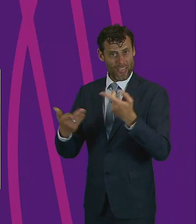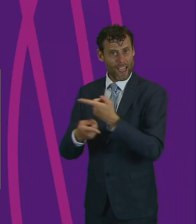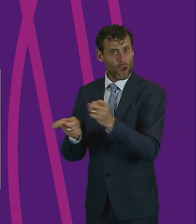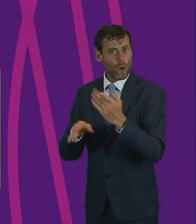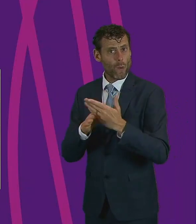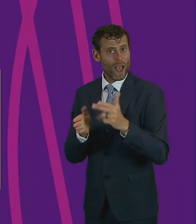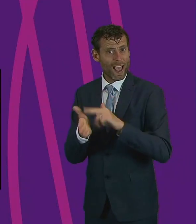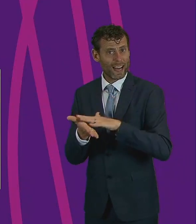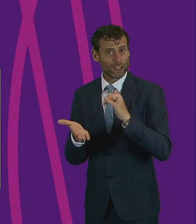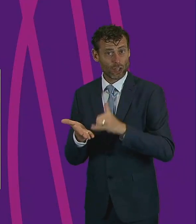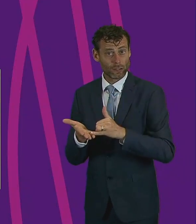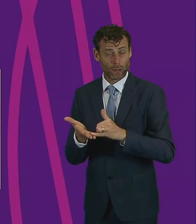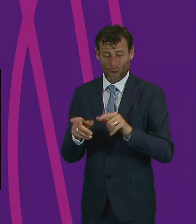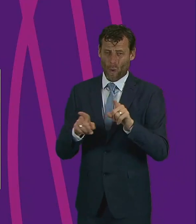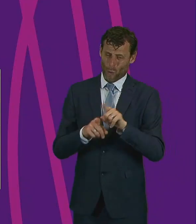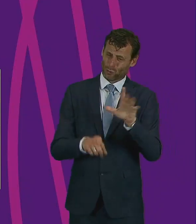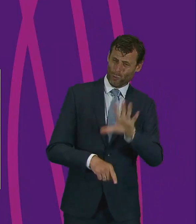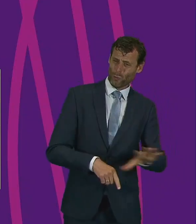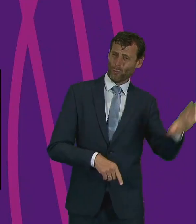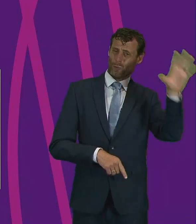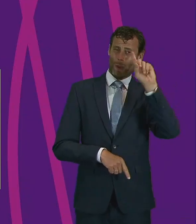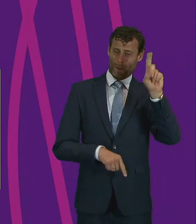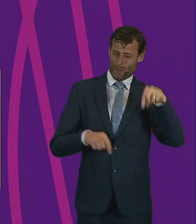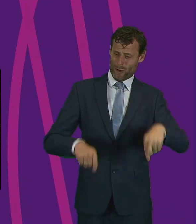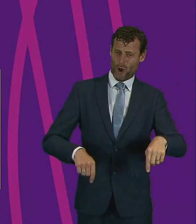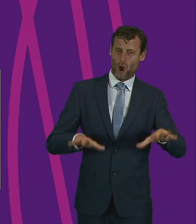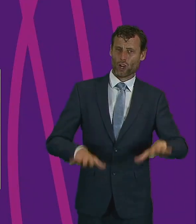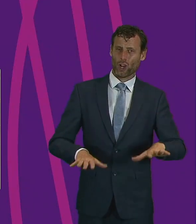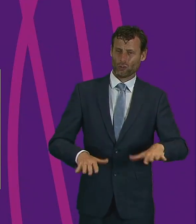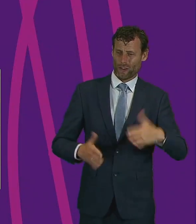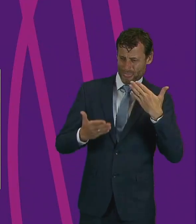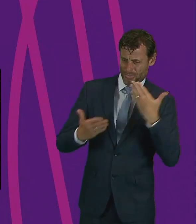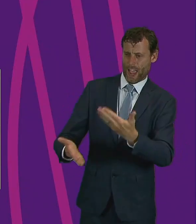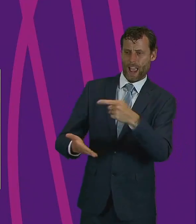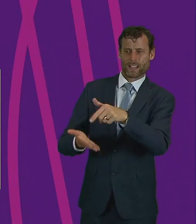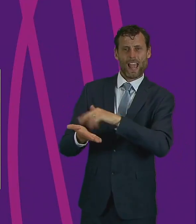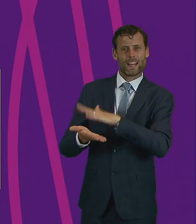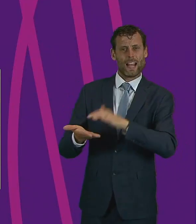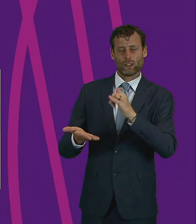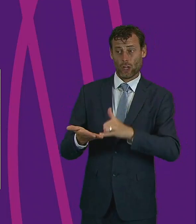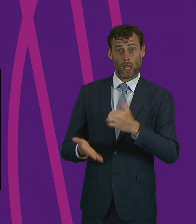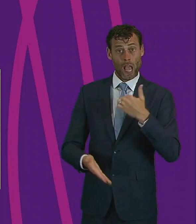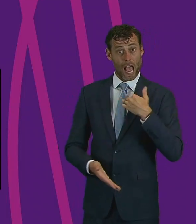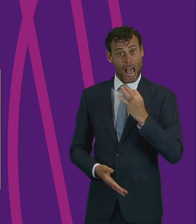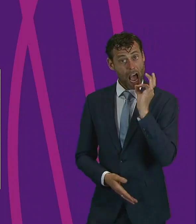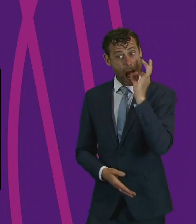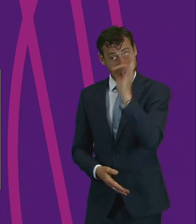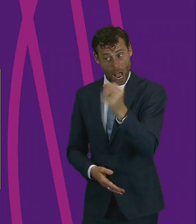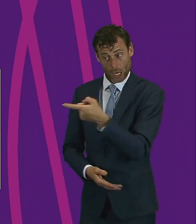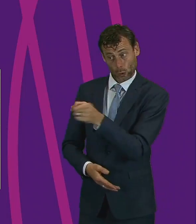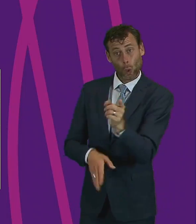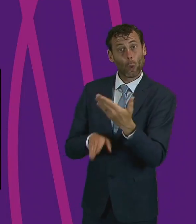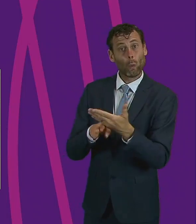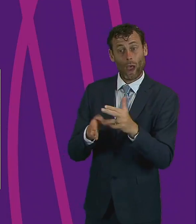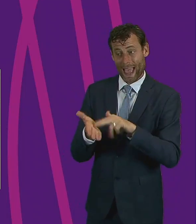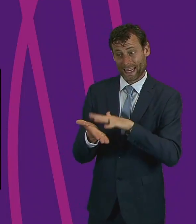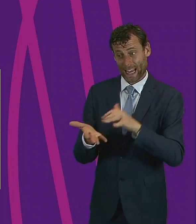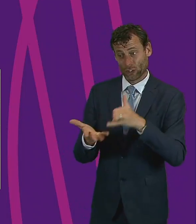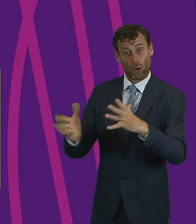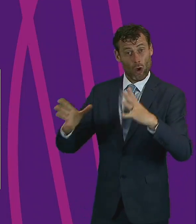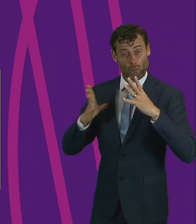across our nation. I've asked a huge amount of the staff of our health service. I've asked them to undertake the biggest restructuring of